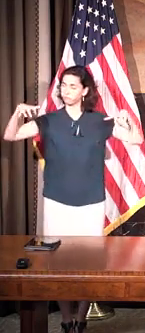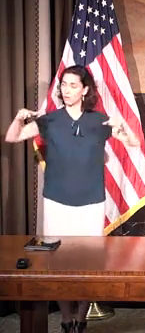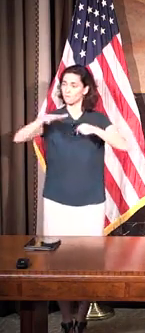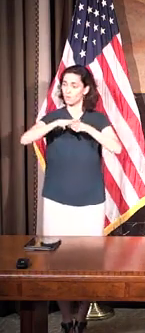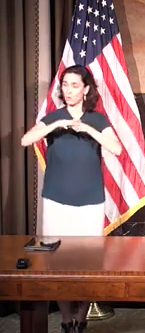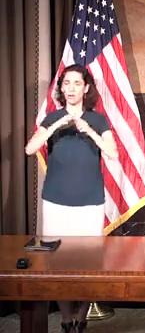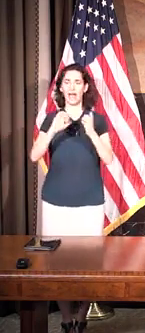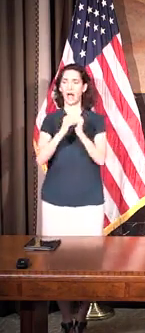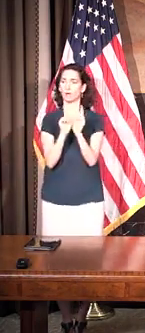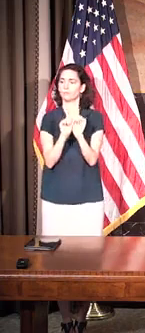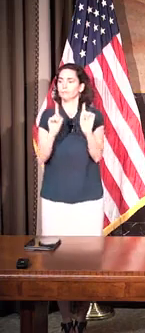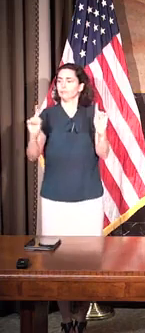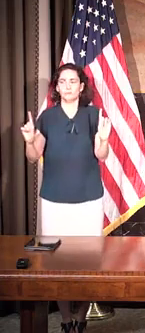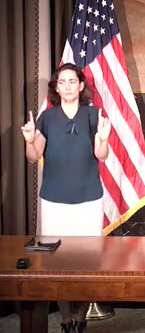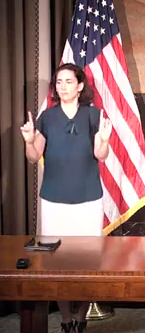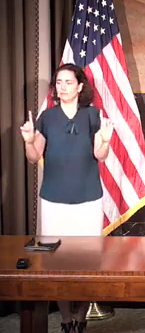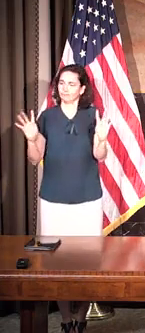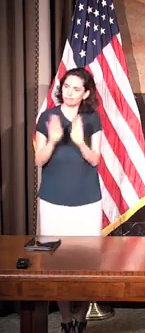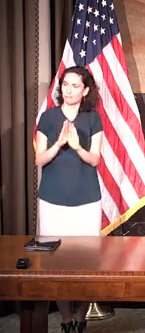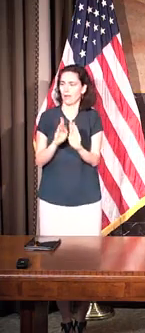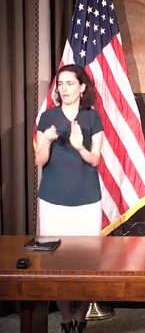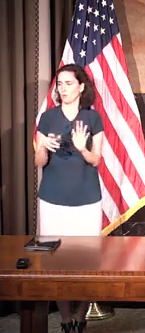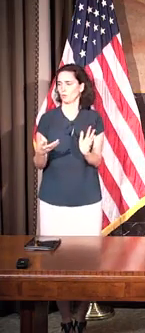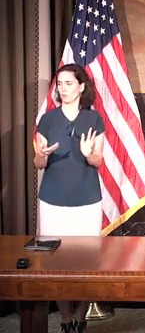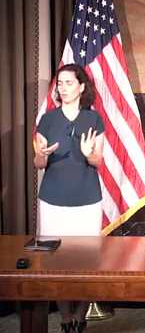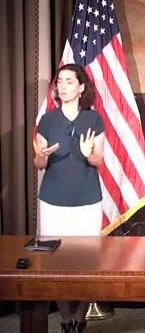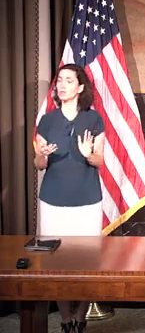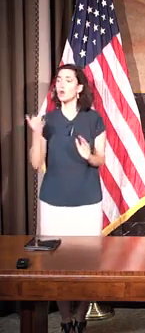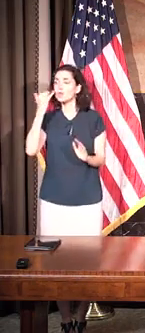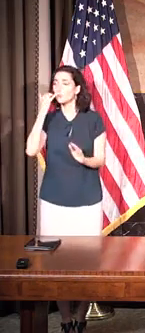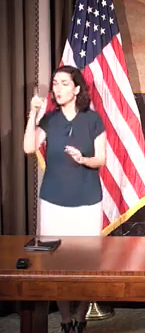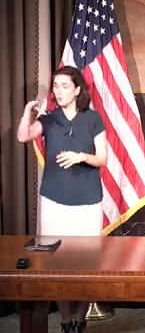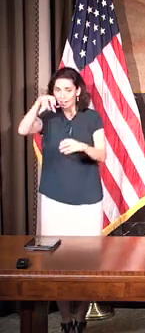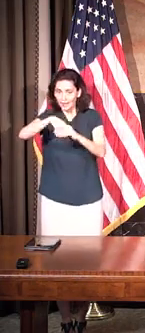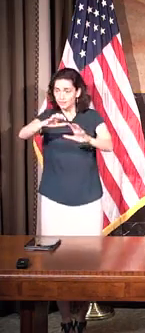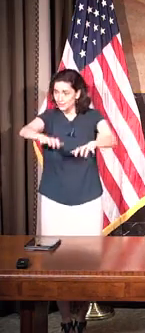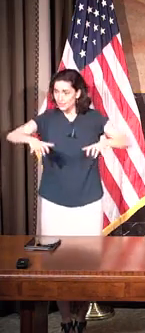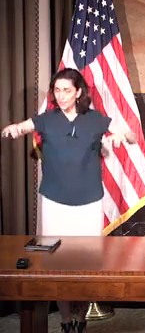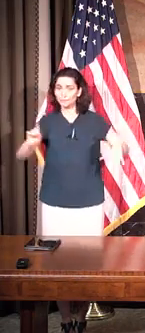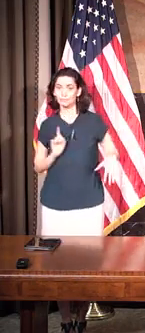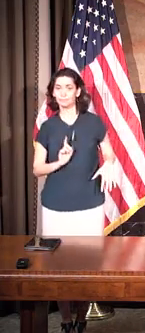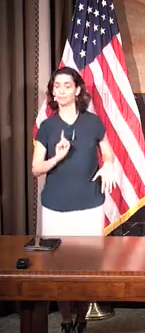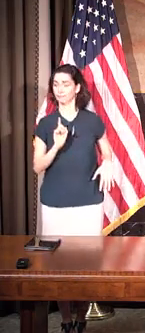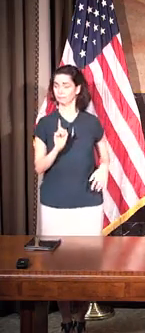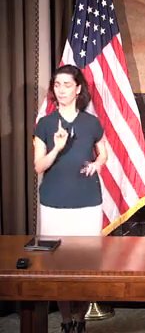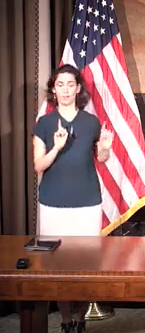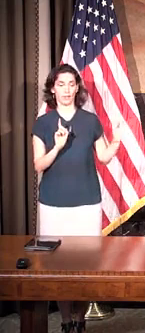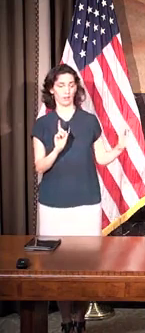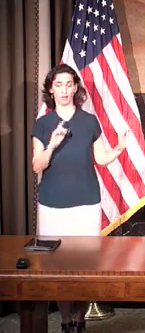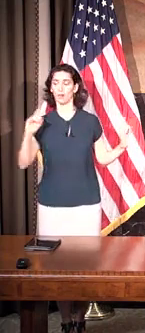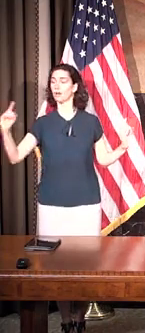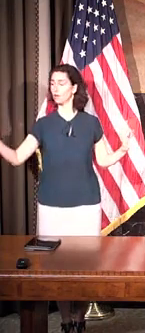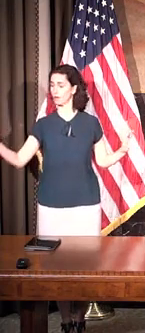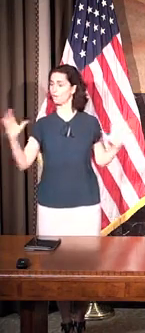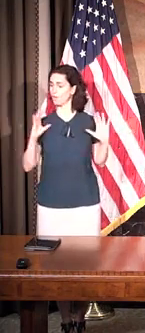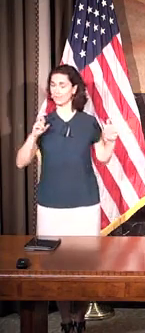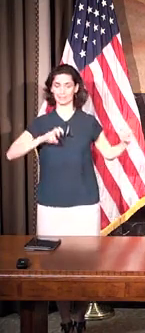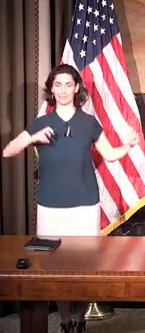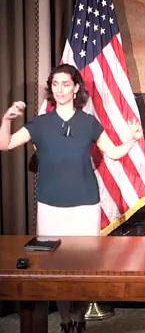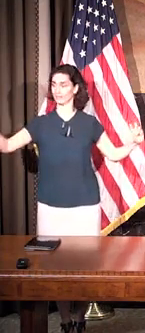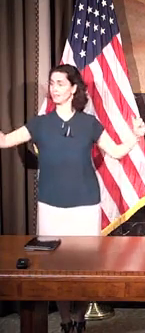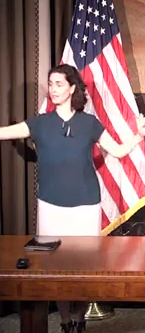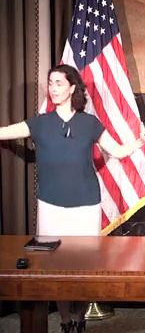percentage. And even though you may be in the stadium physically distanced. When you are going into and